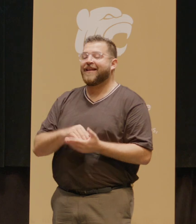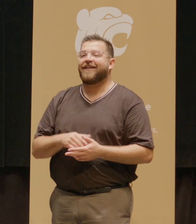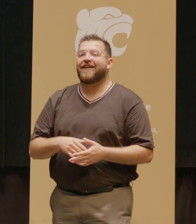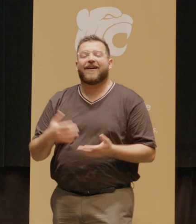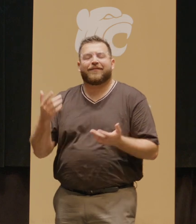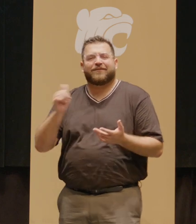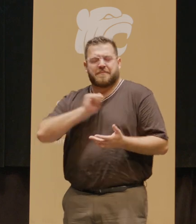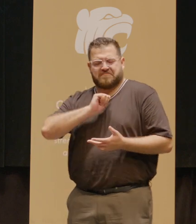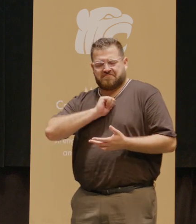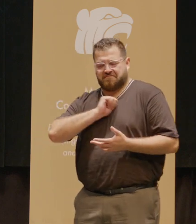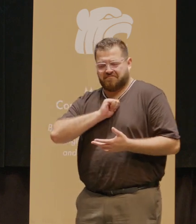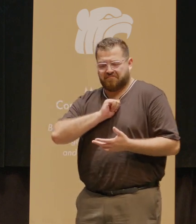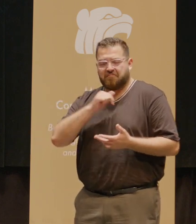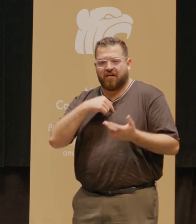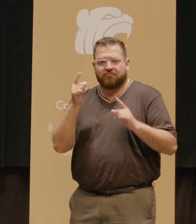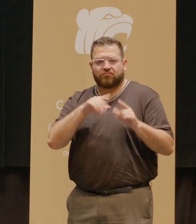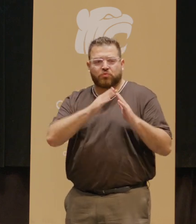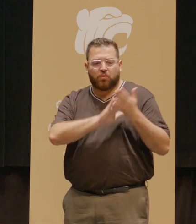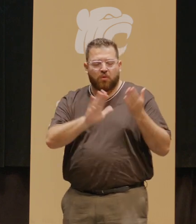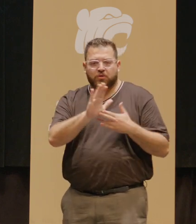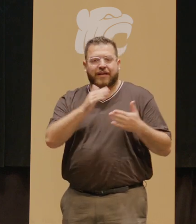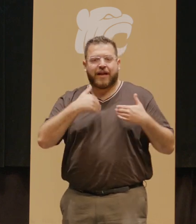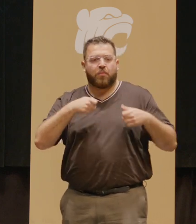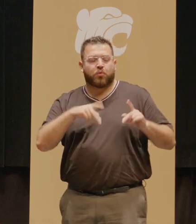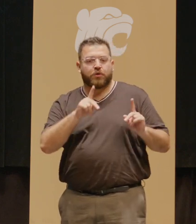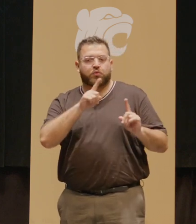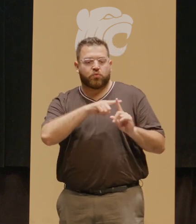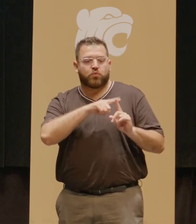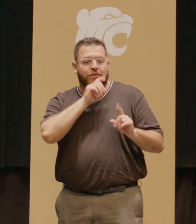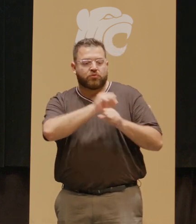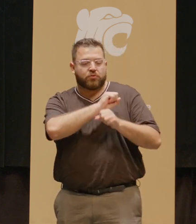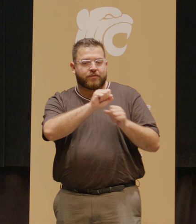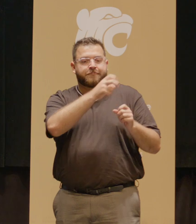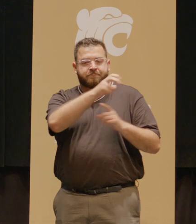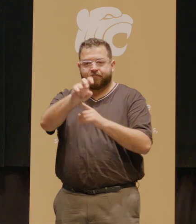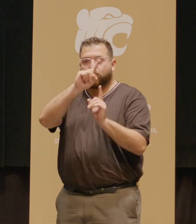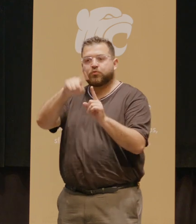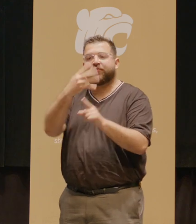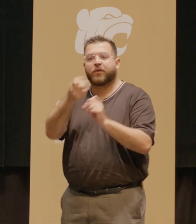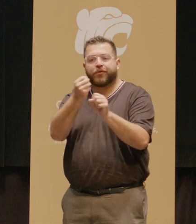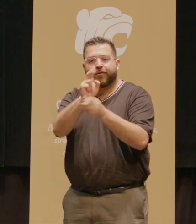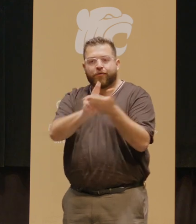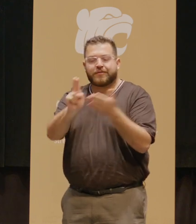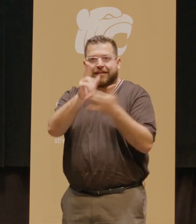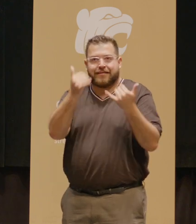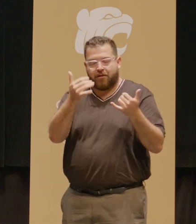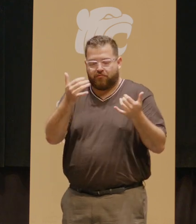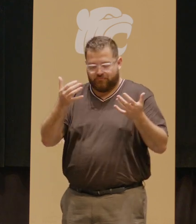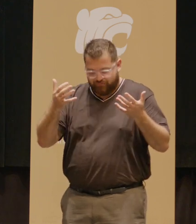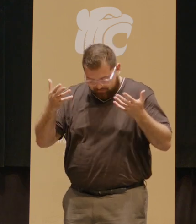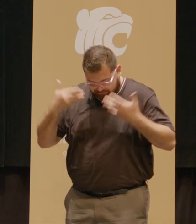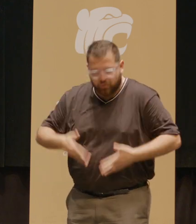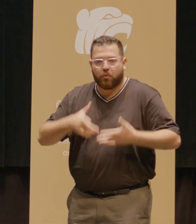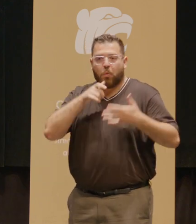think for me, attending the community college and then having the opportunity to actually go onto a 4-year university and then be where I'm at today, all started